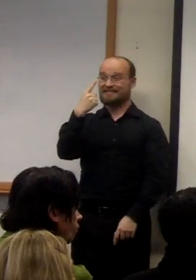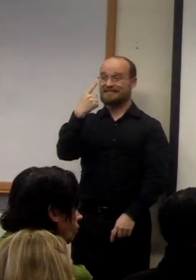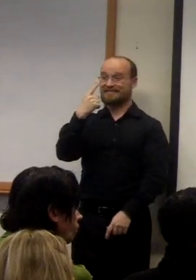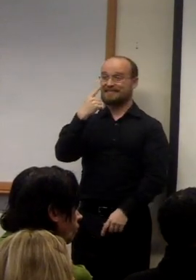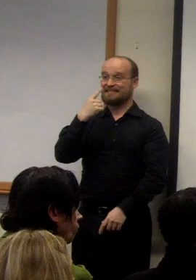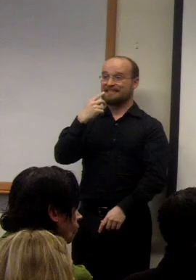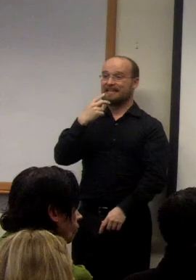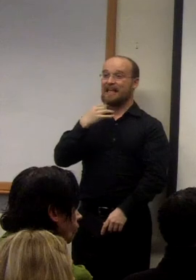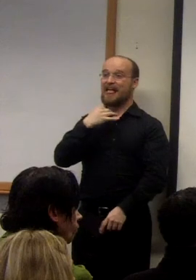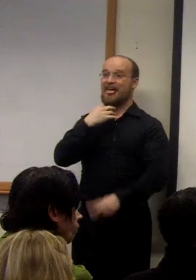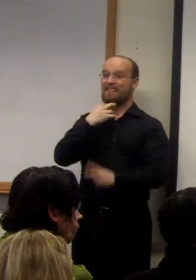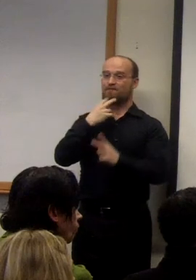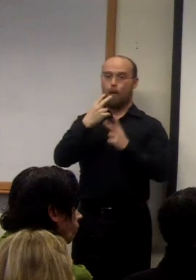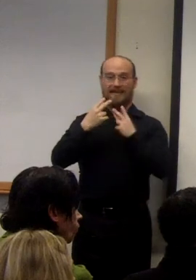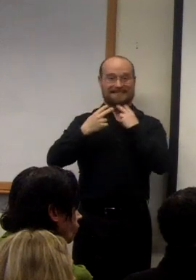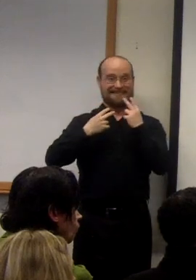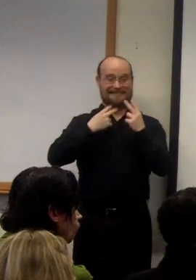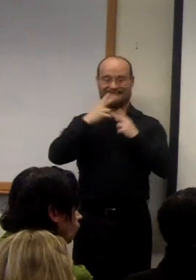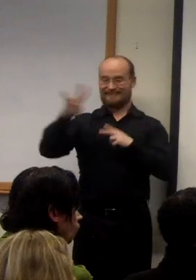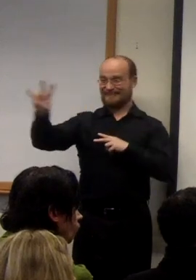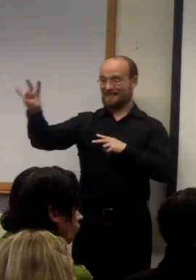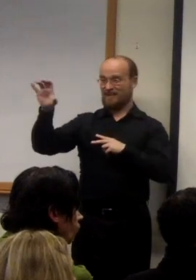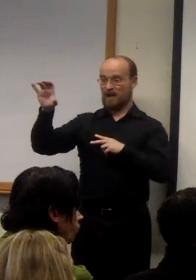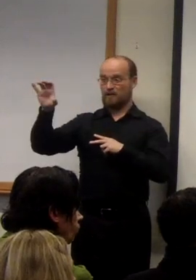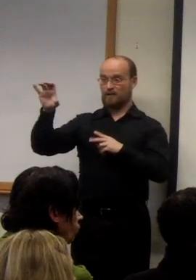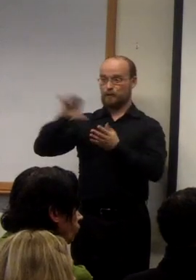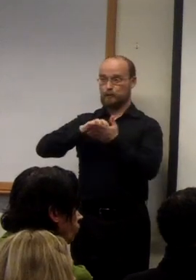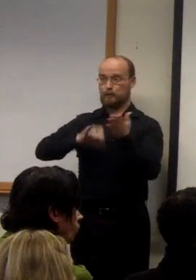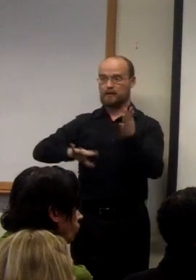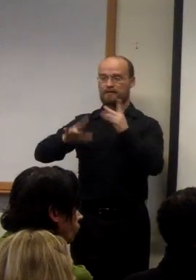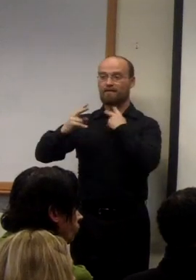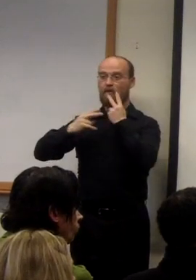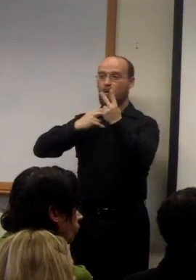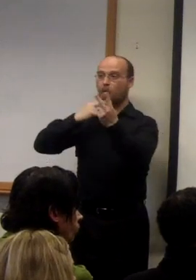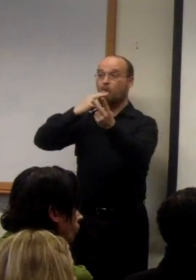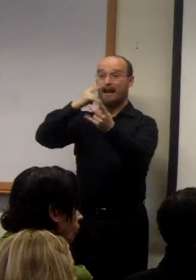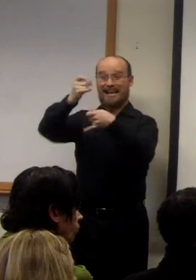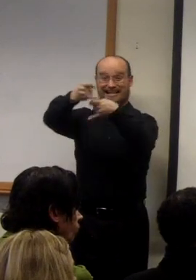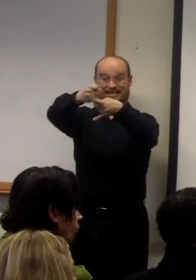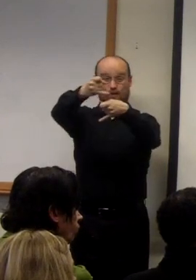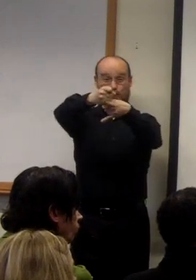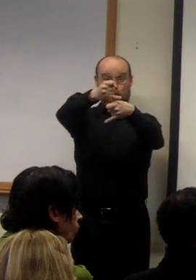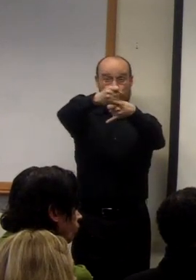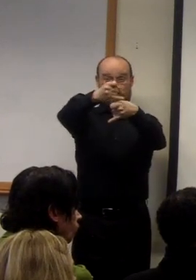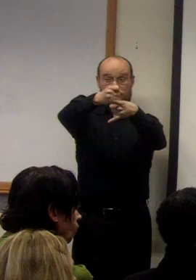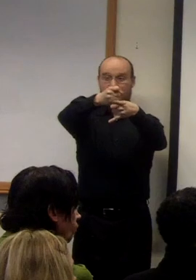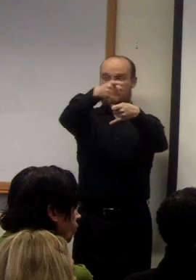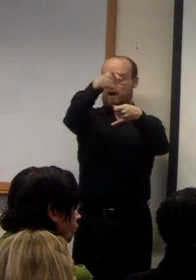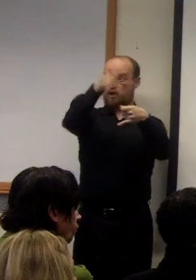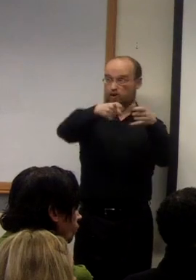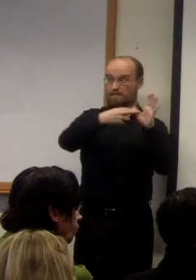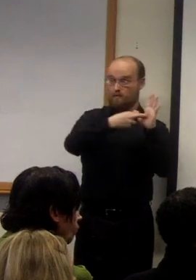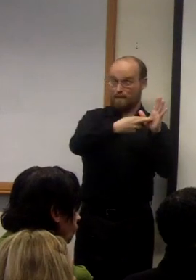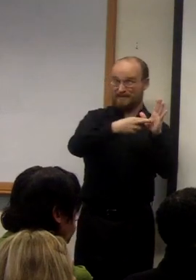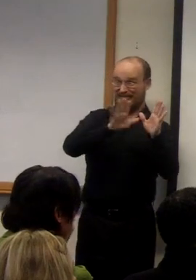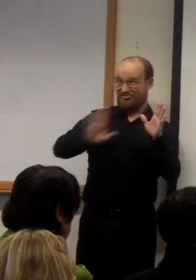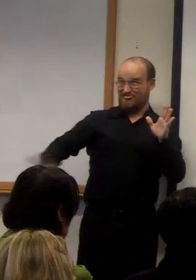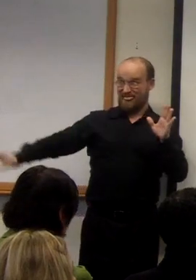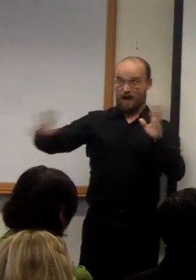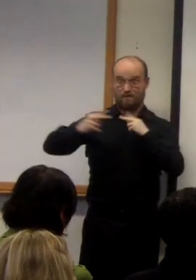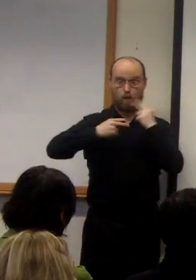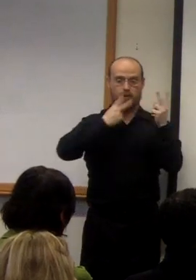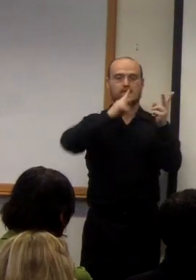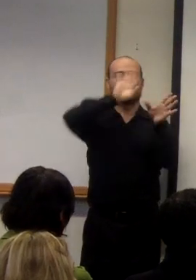The voices of 700 students were largely ignored by the institutions that are supposed to be representing the students, right?